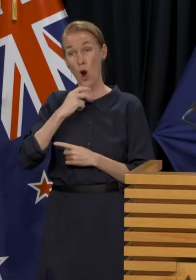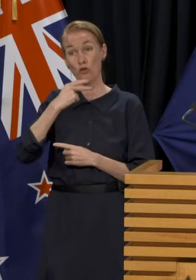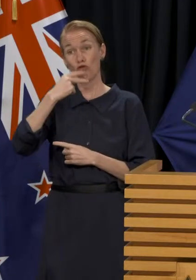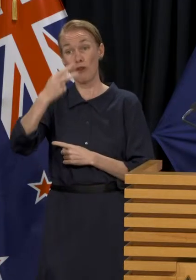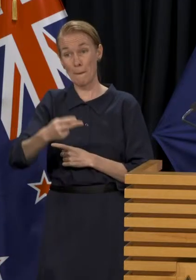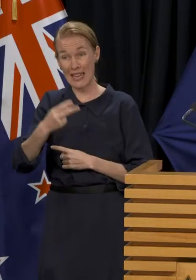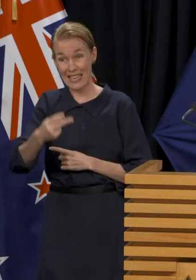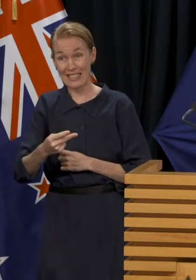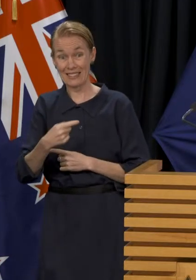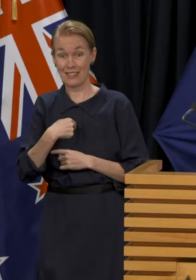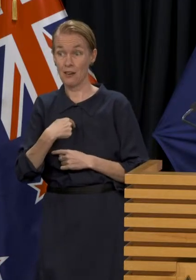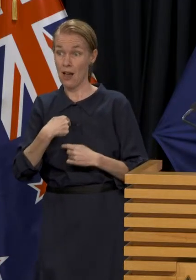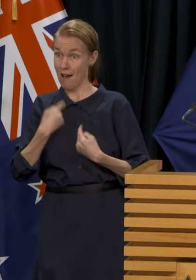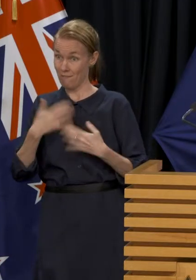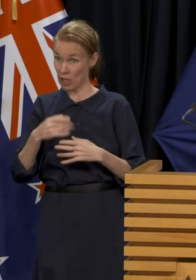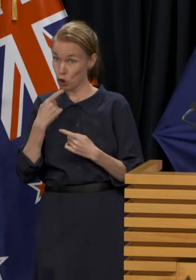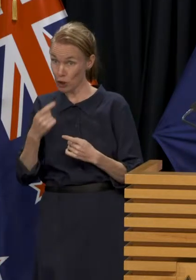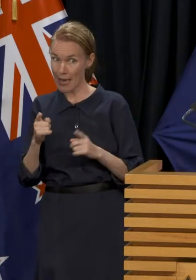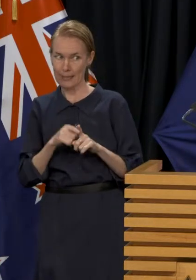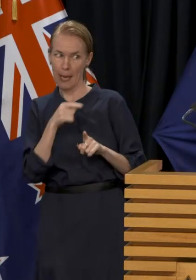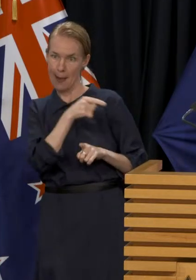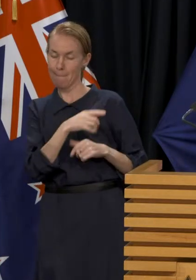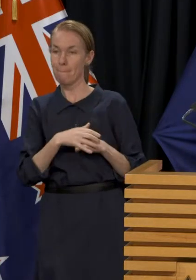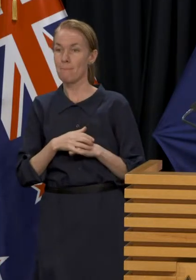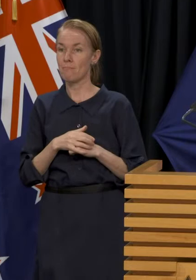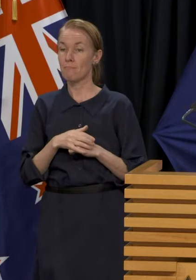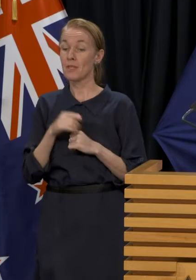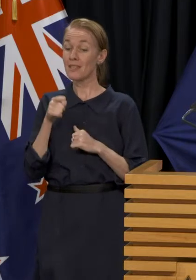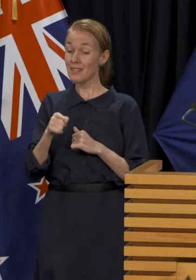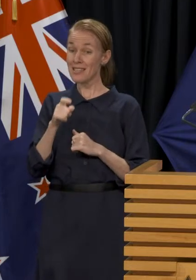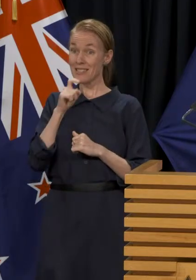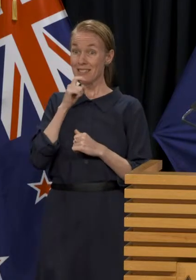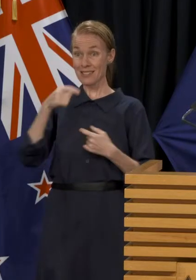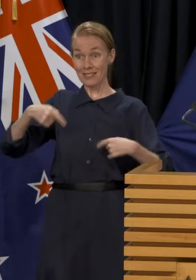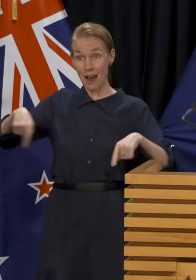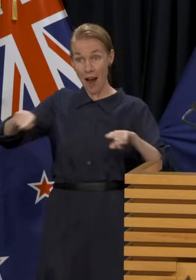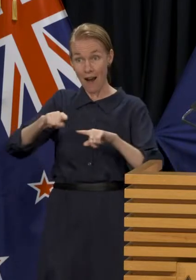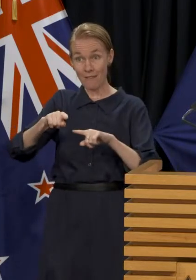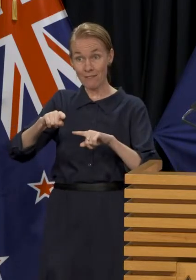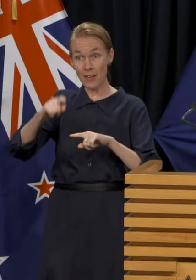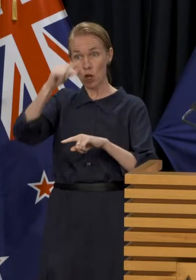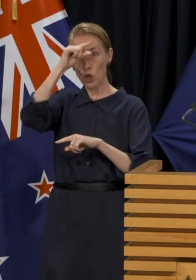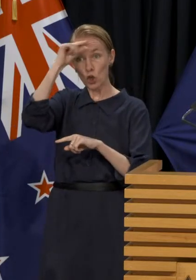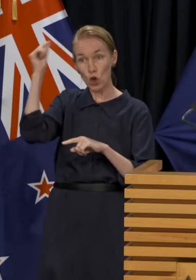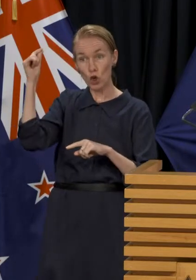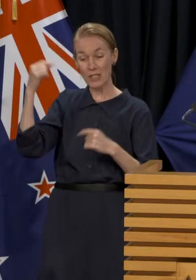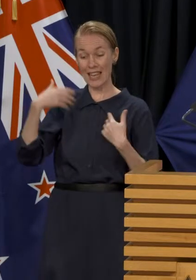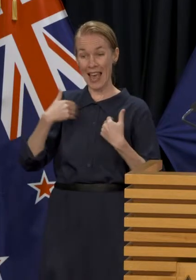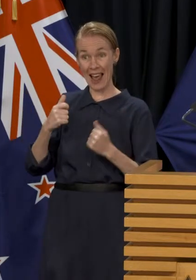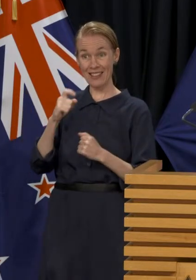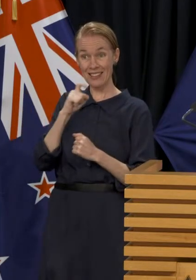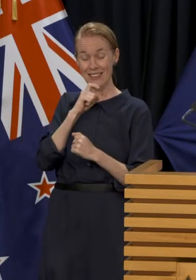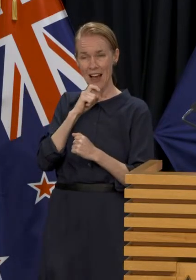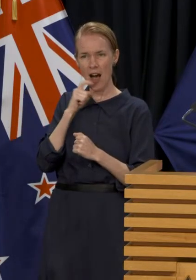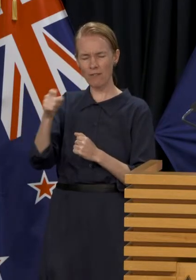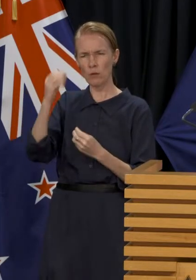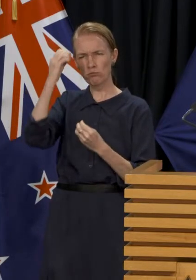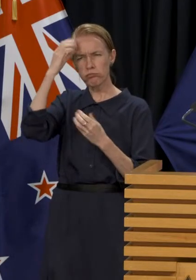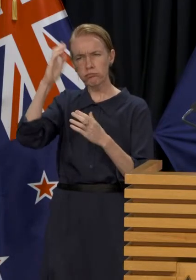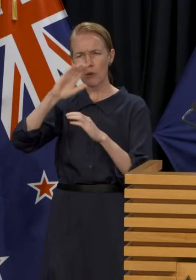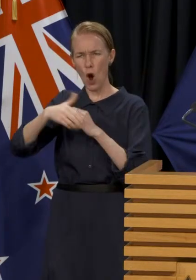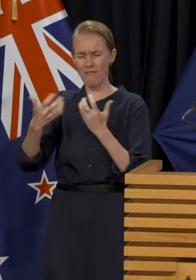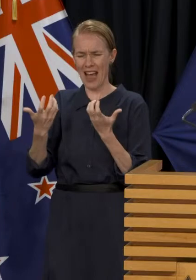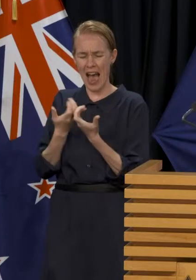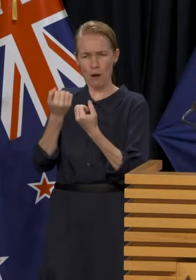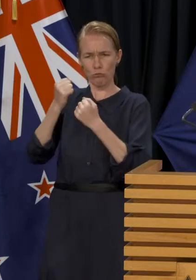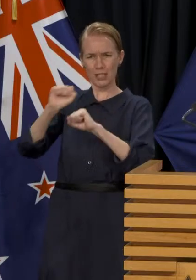make. The people who are undertaking these roles are trained professionals. They deal with the use of PPE and